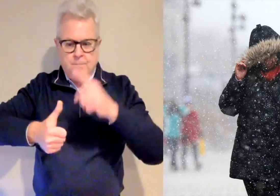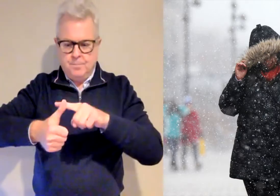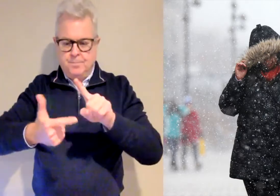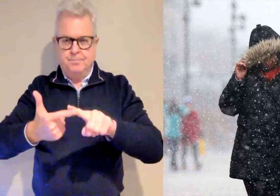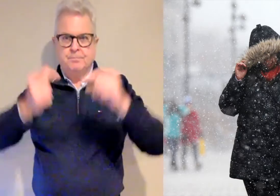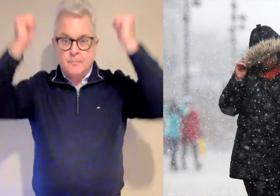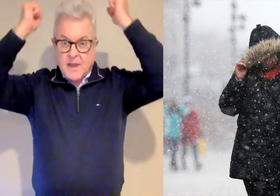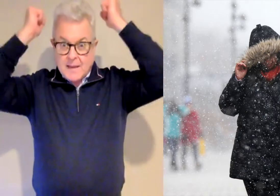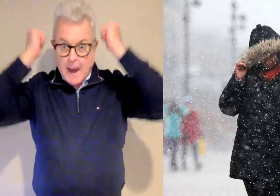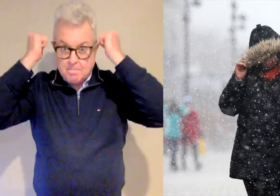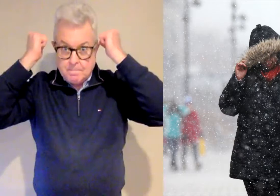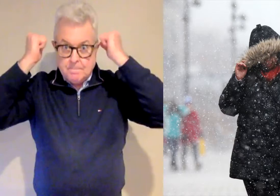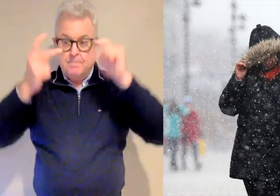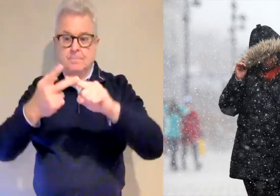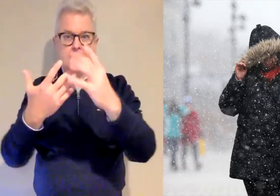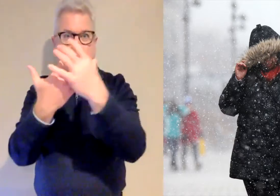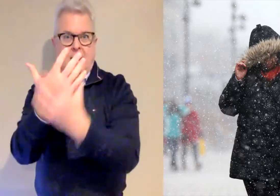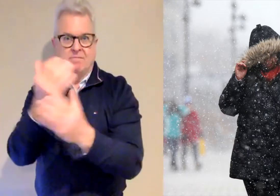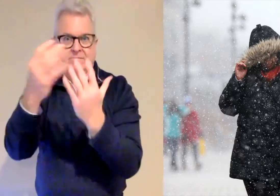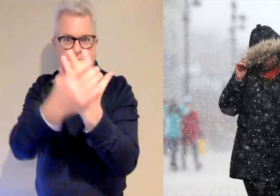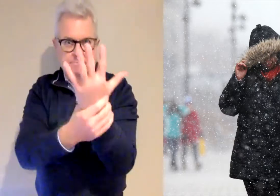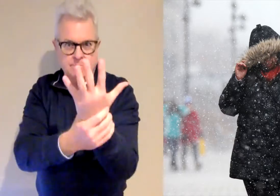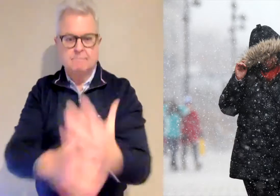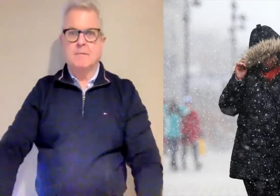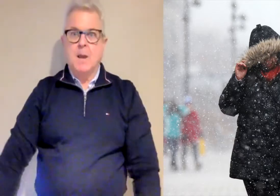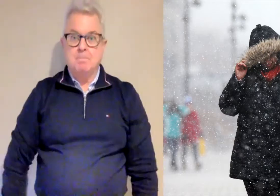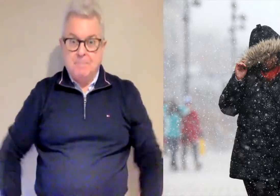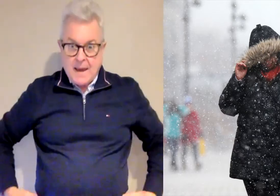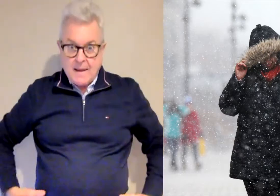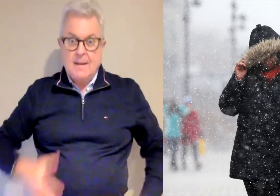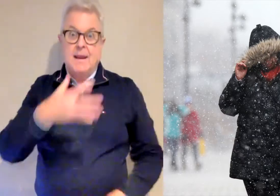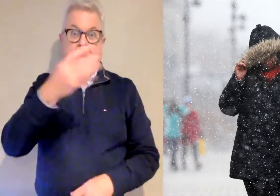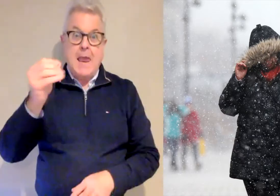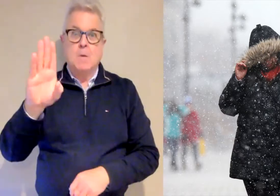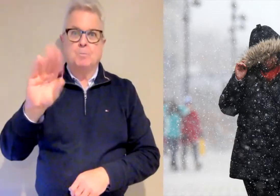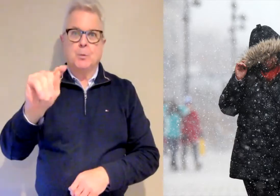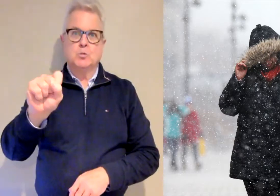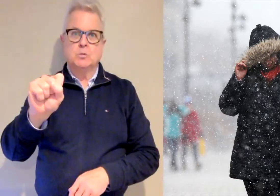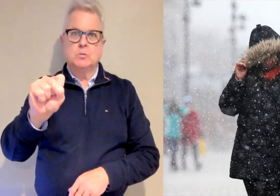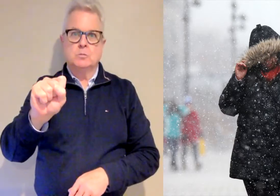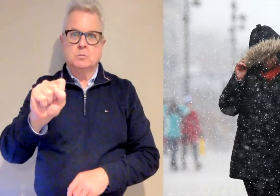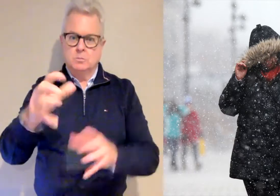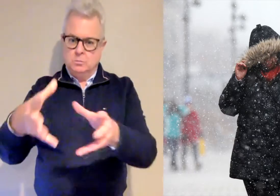your backpack, such as hats, gloves, scarves, pants,